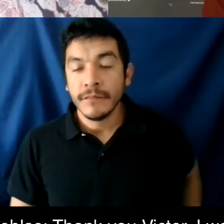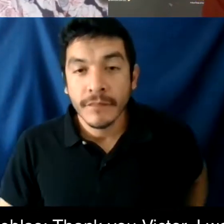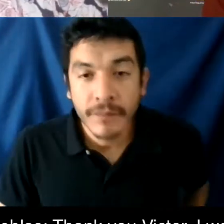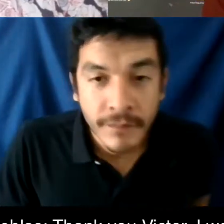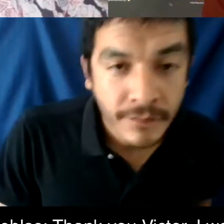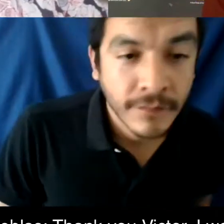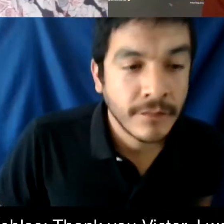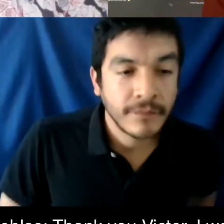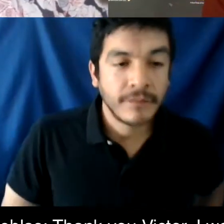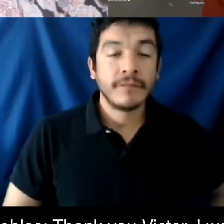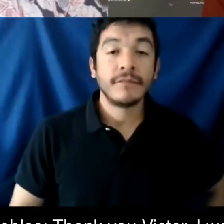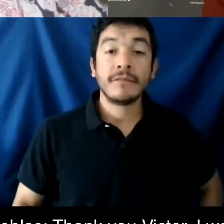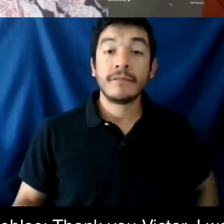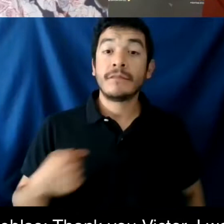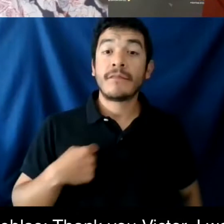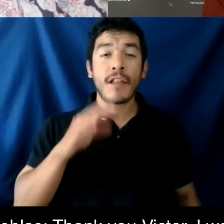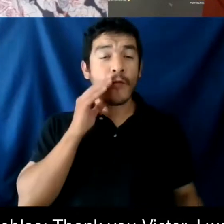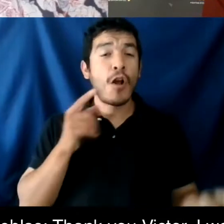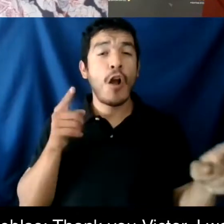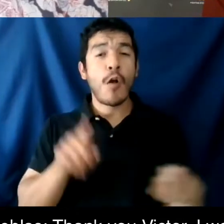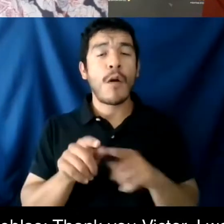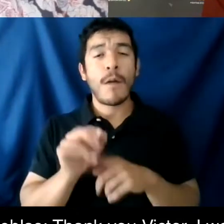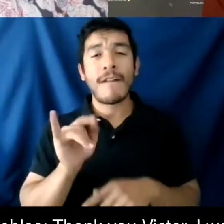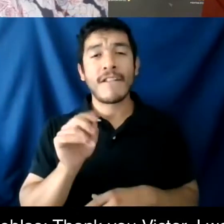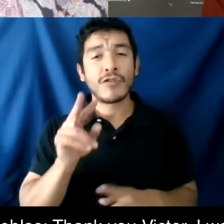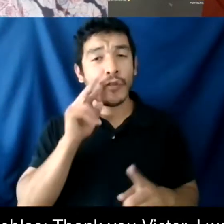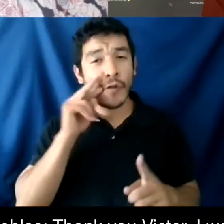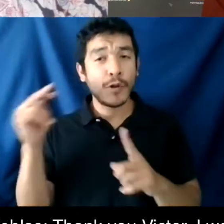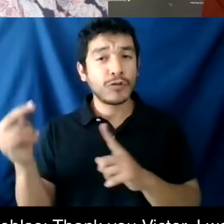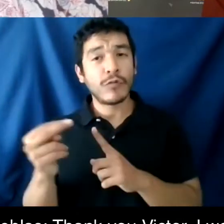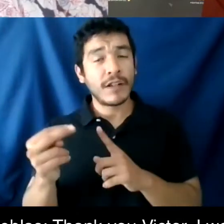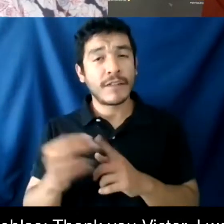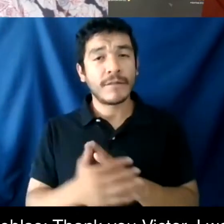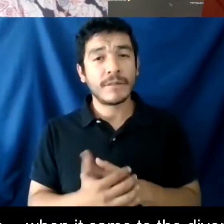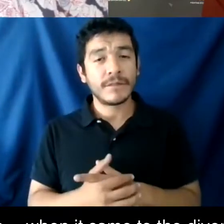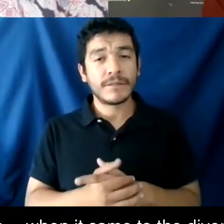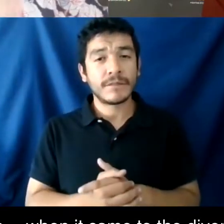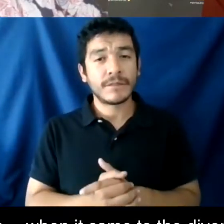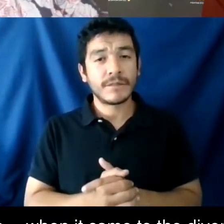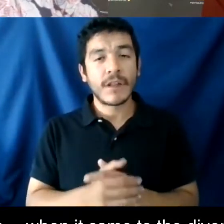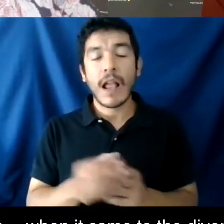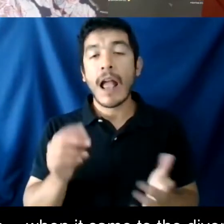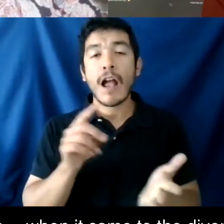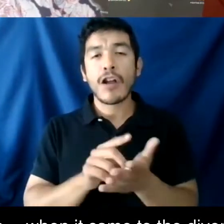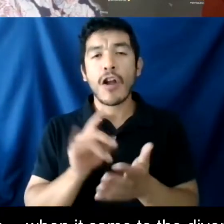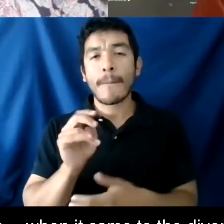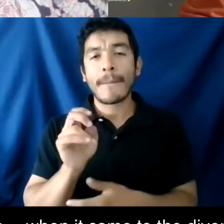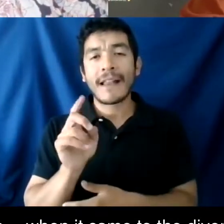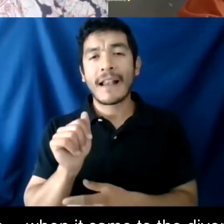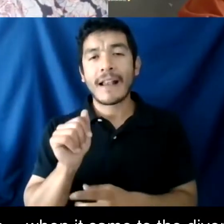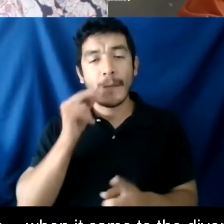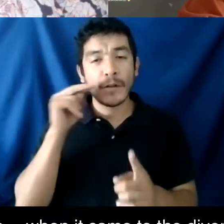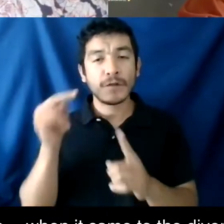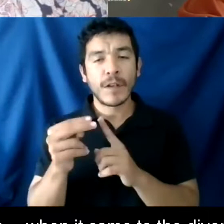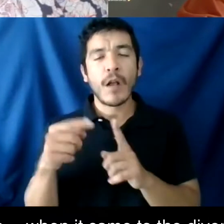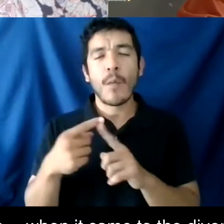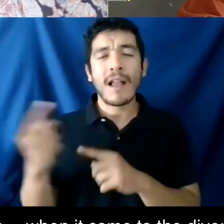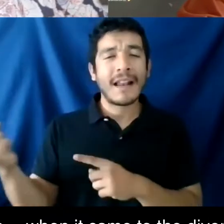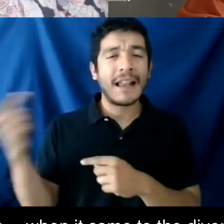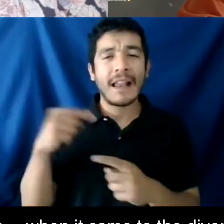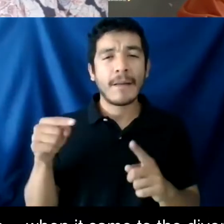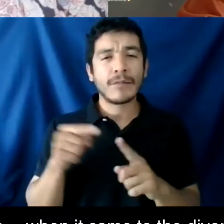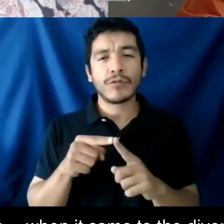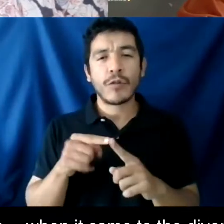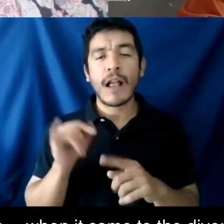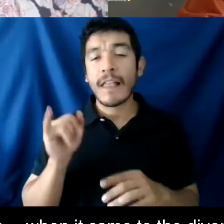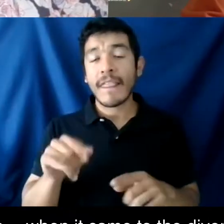I would agree with Victor's perspective, Dr. Pineda's perspective, when it came to